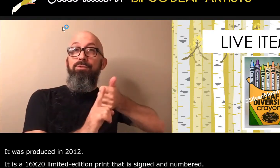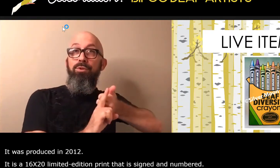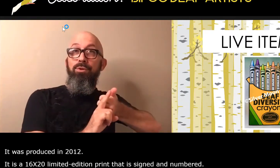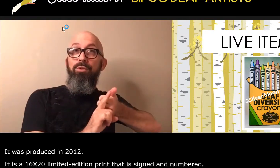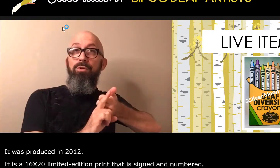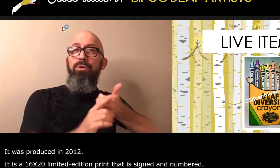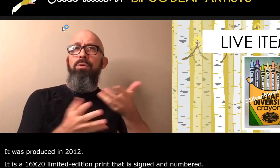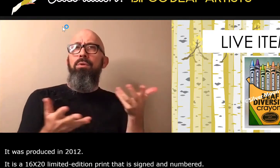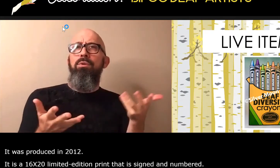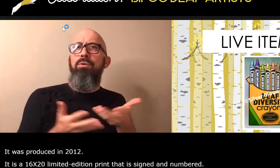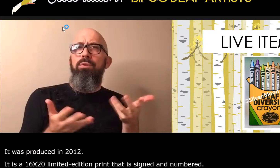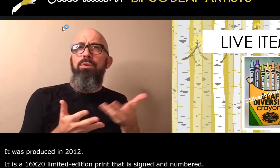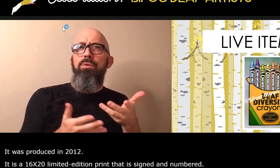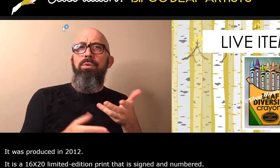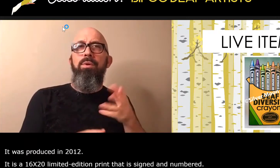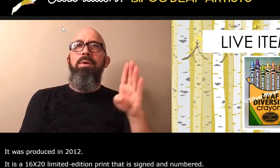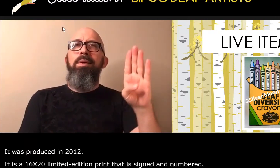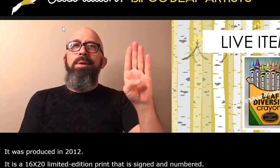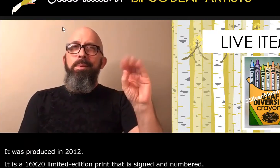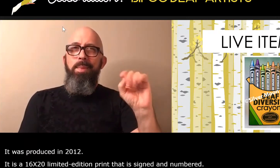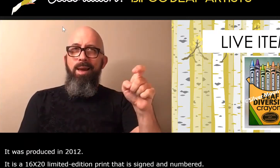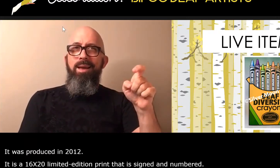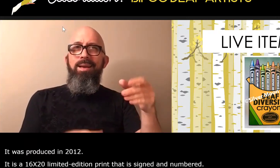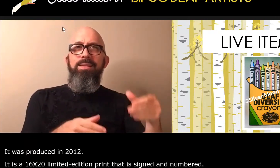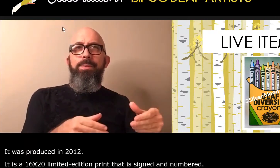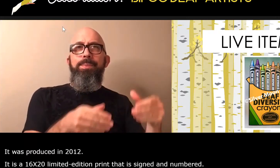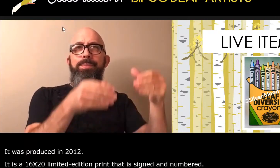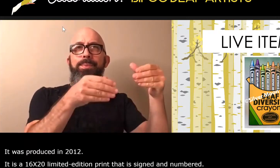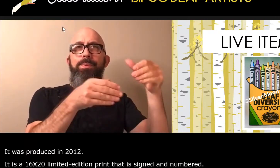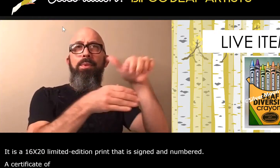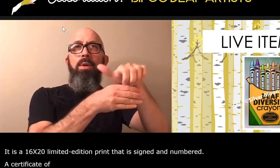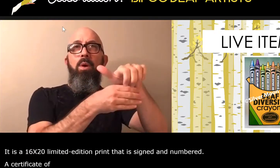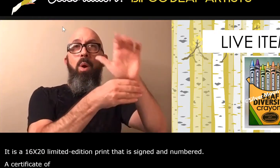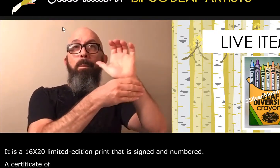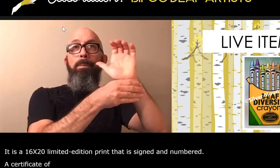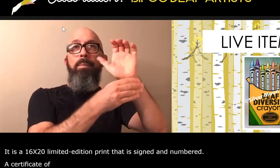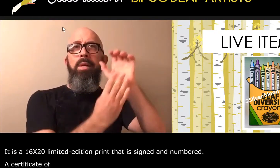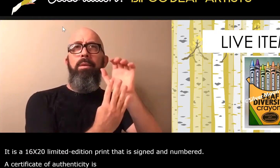A certificate of authenticity is included.